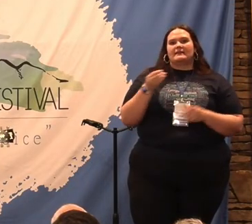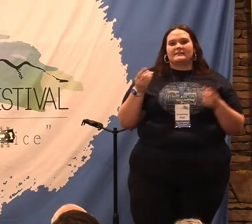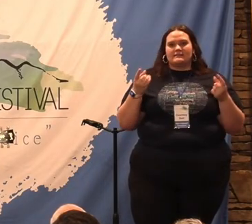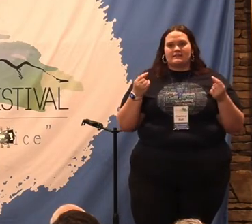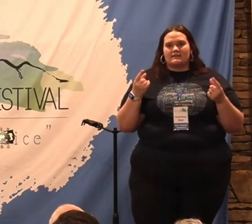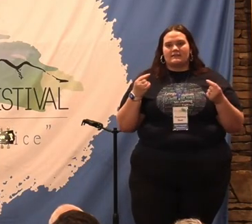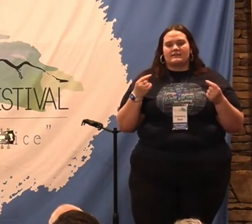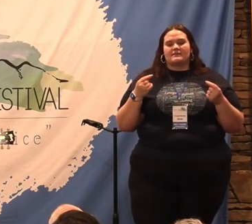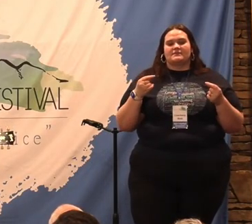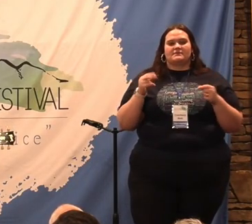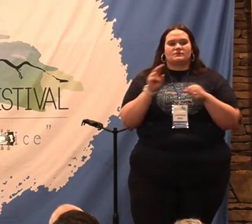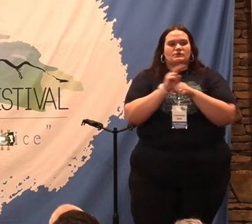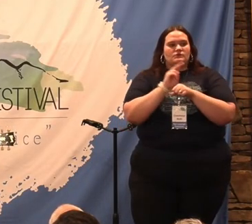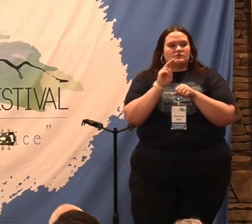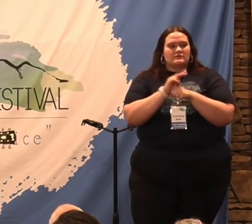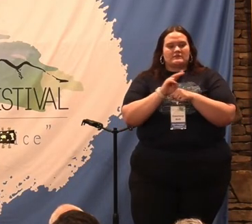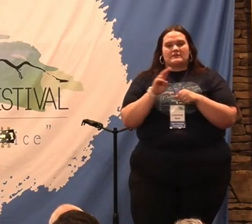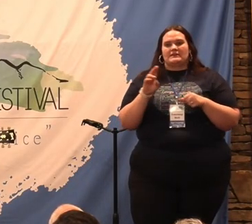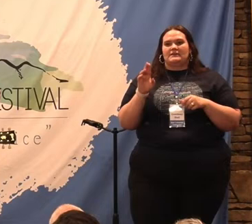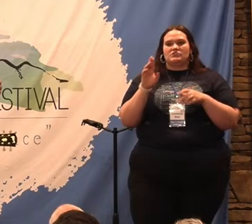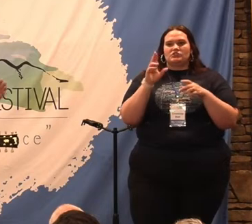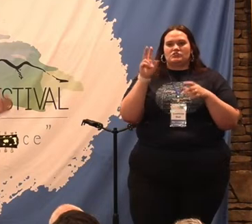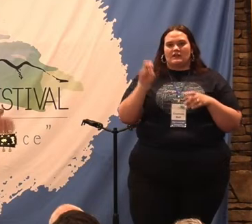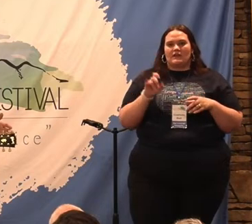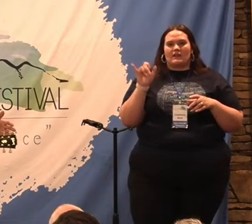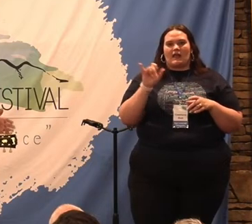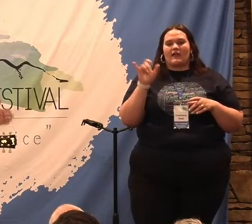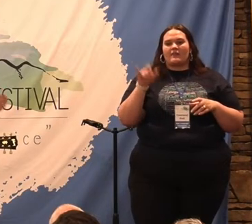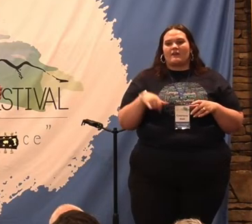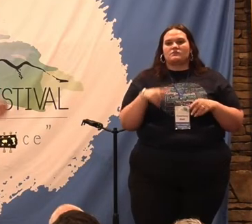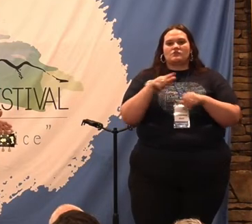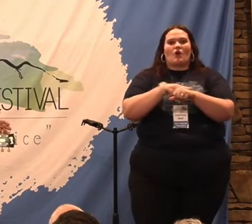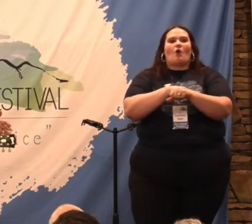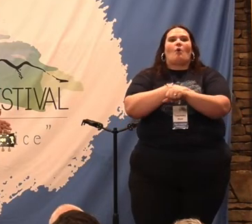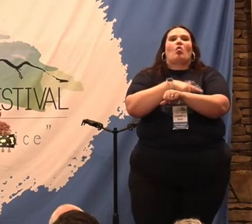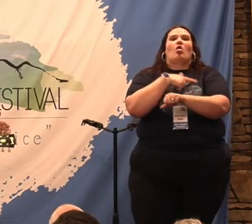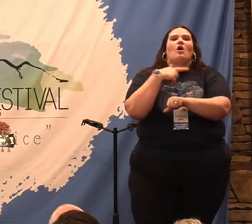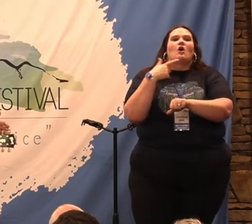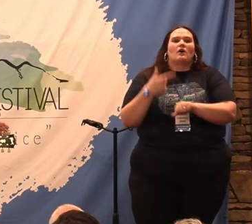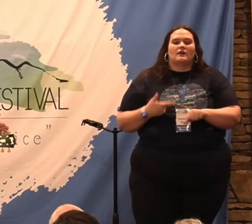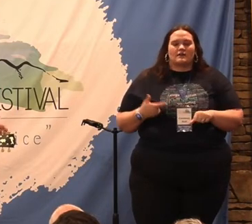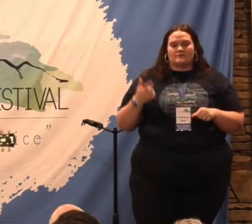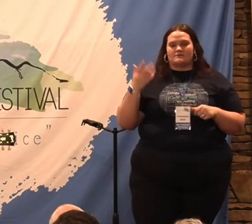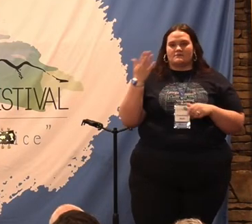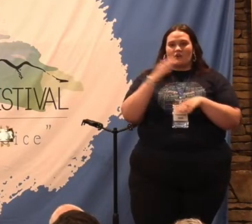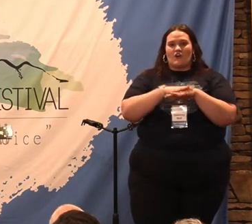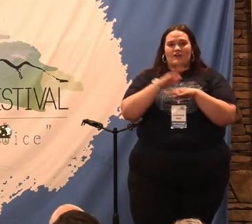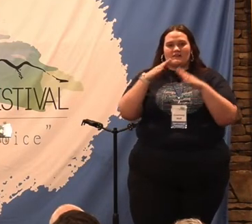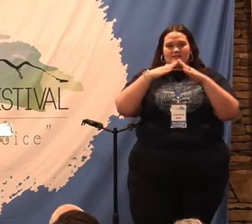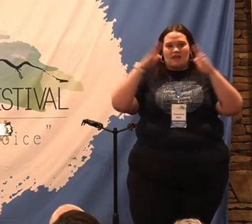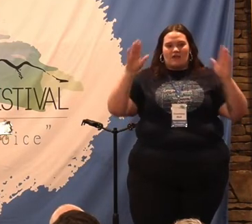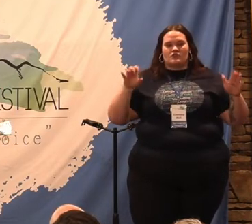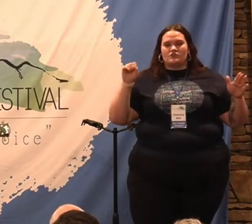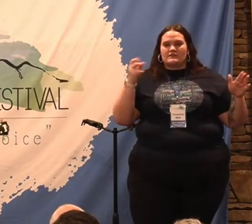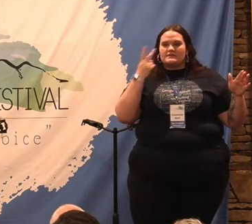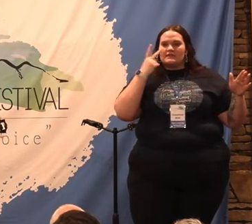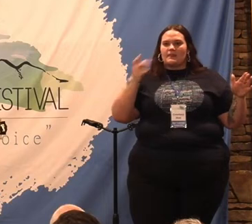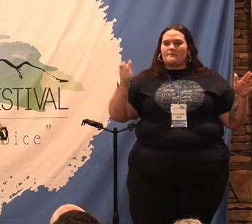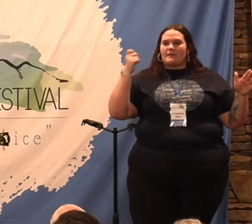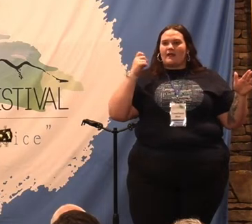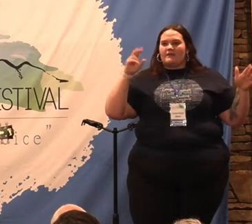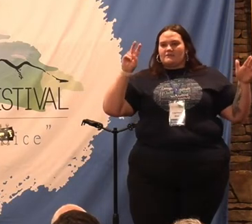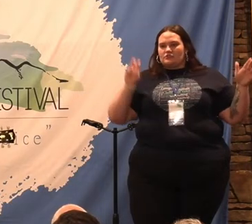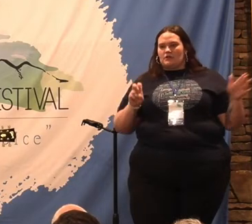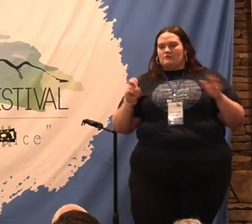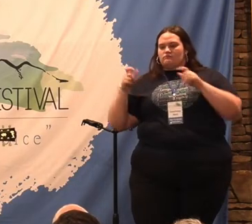chair against that wall so long that there were 2 grooves, one in the siding of his house, where the back of that chair.